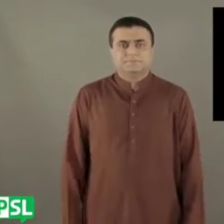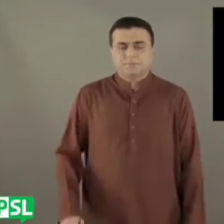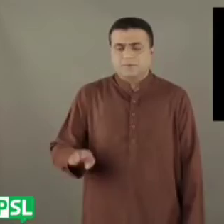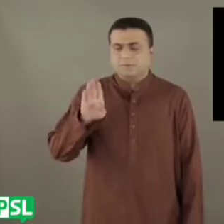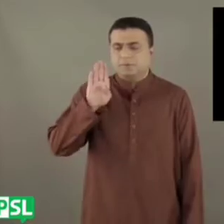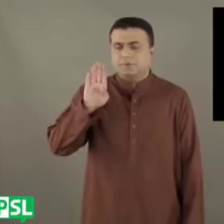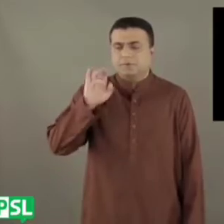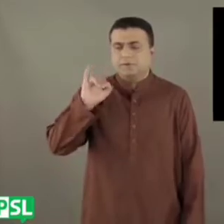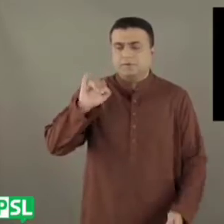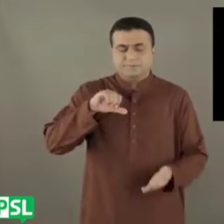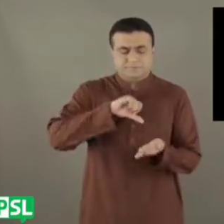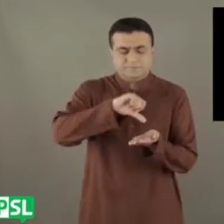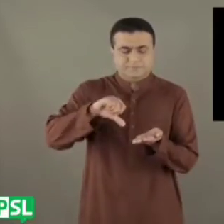Bib syrups.